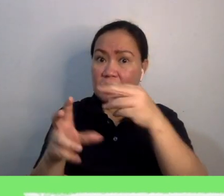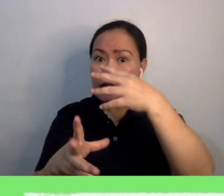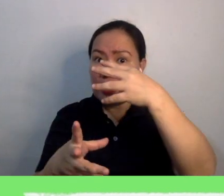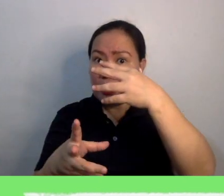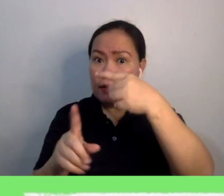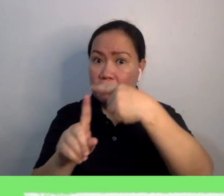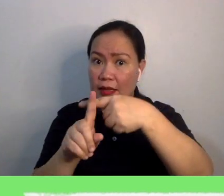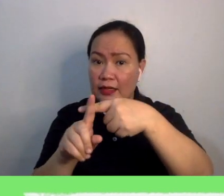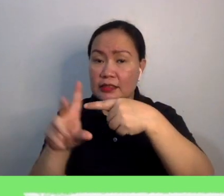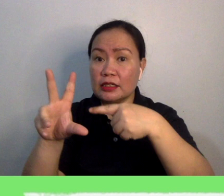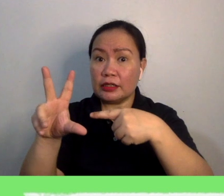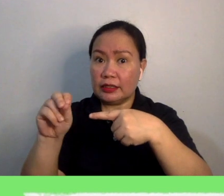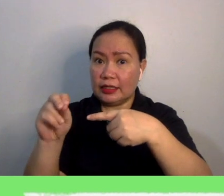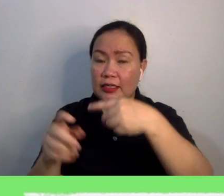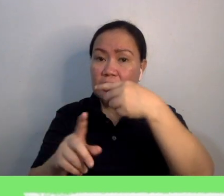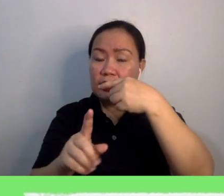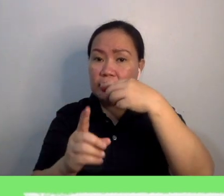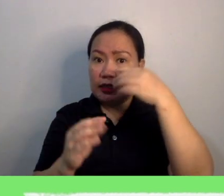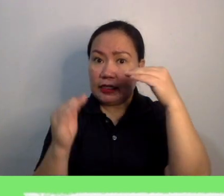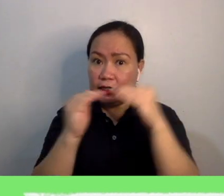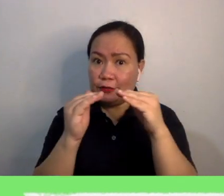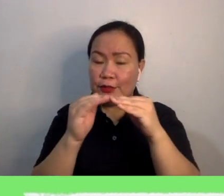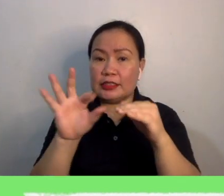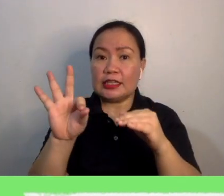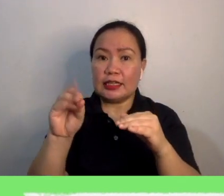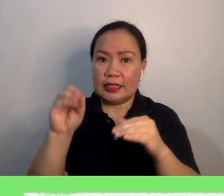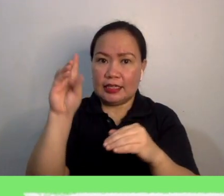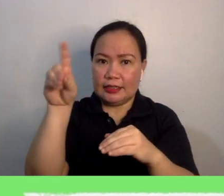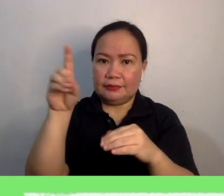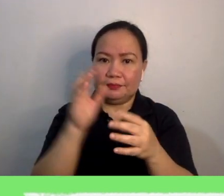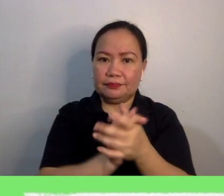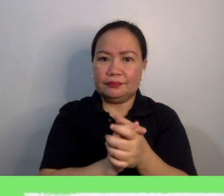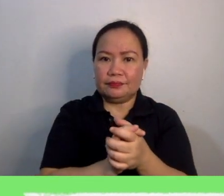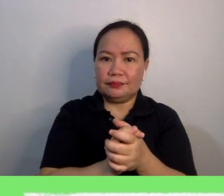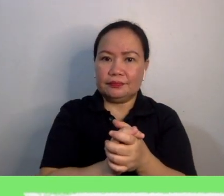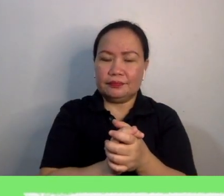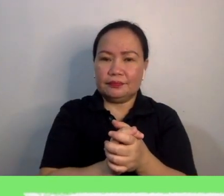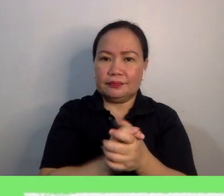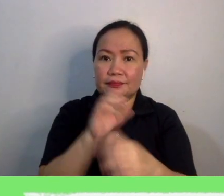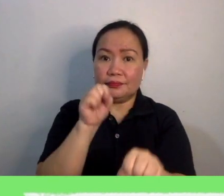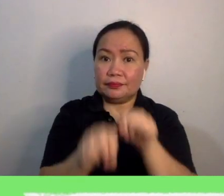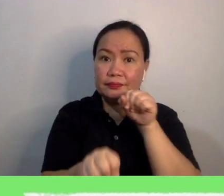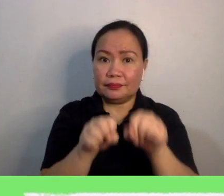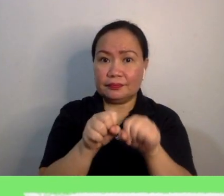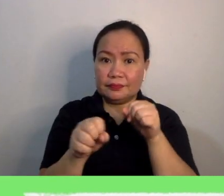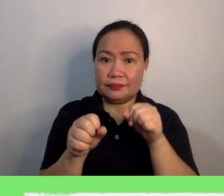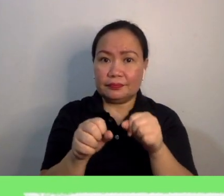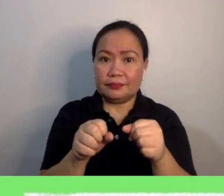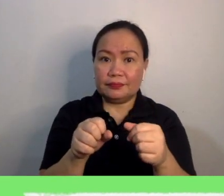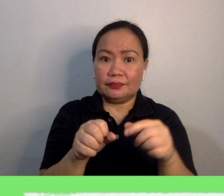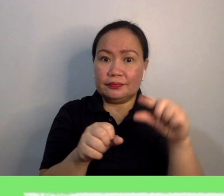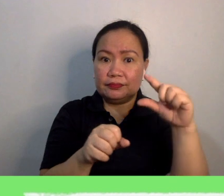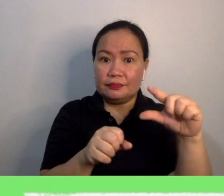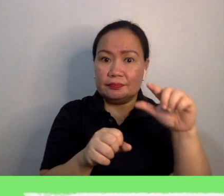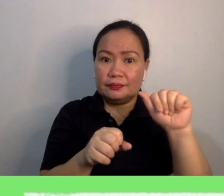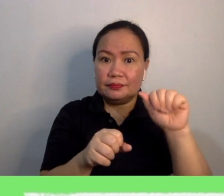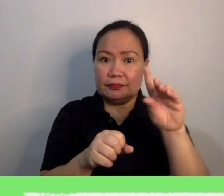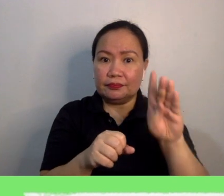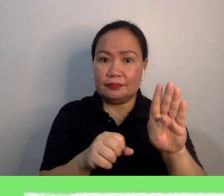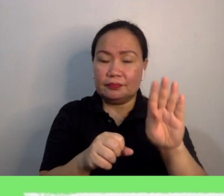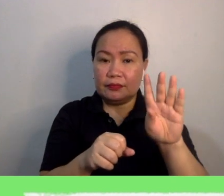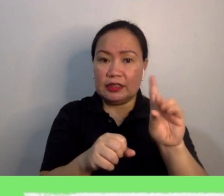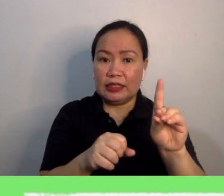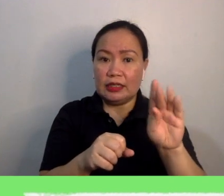this is 30. Okay, so we will get 90 degrees. So therefore, angle ADB